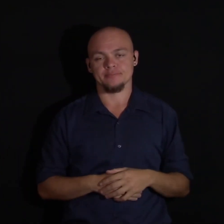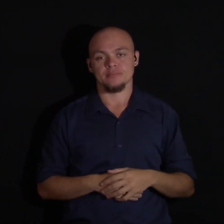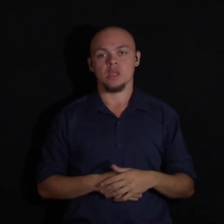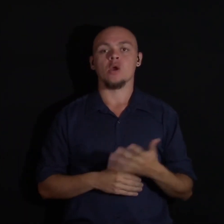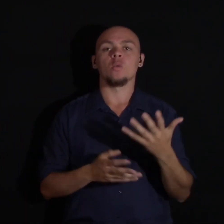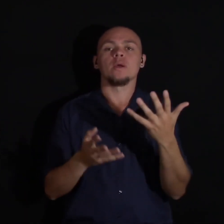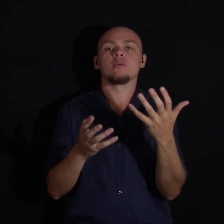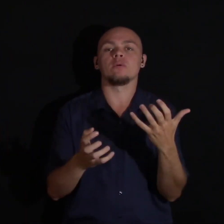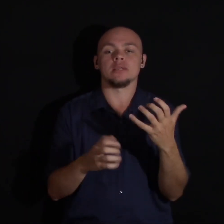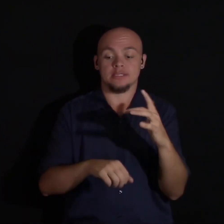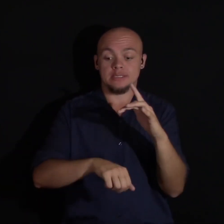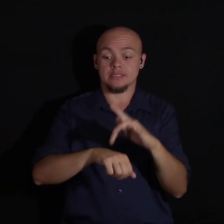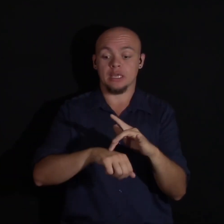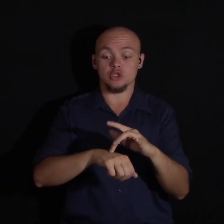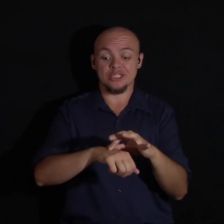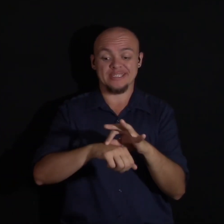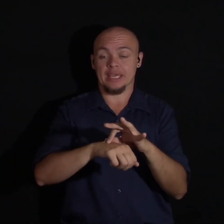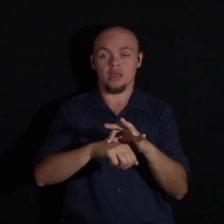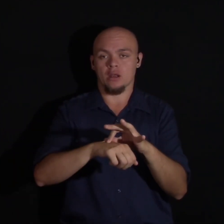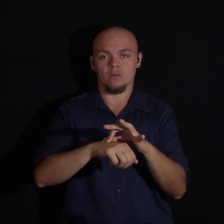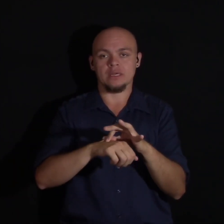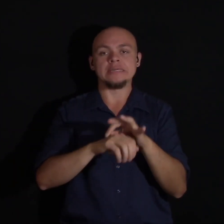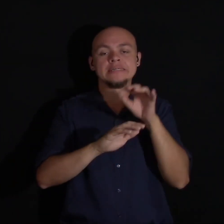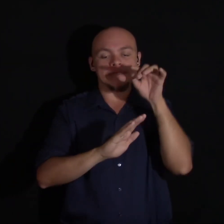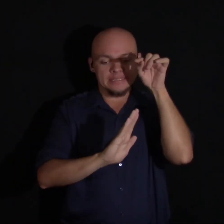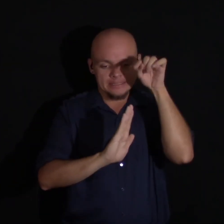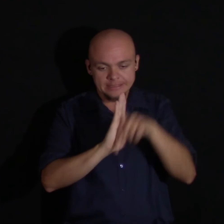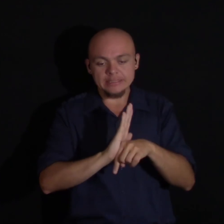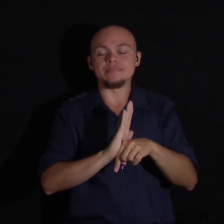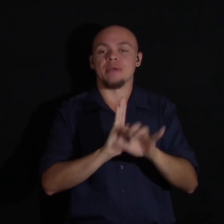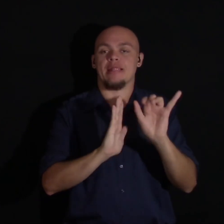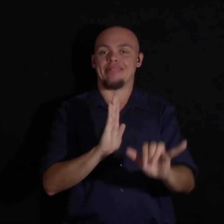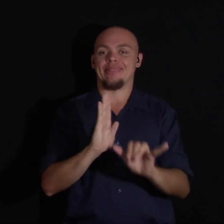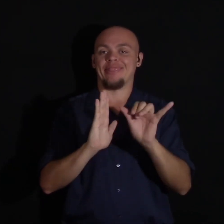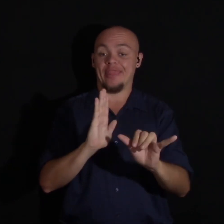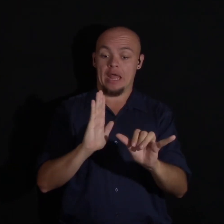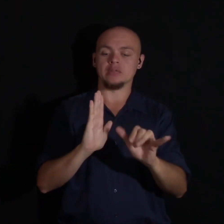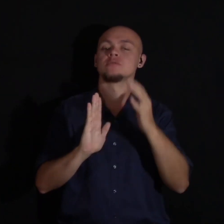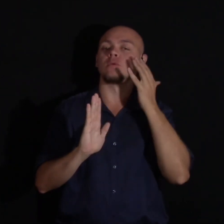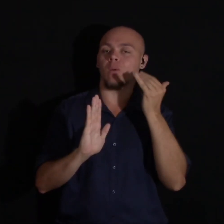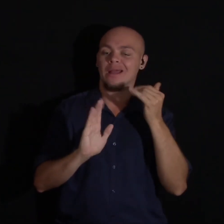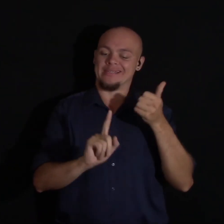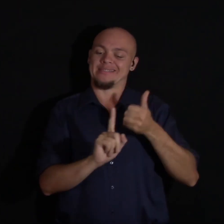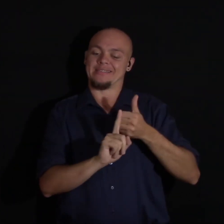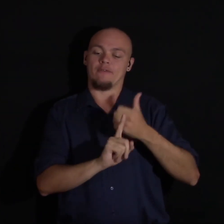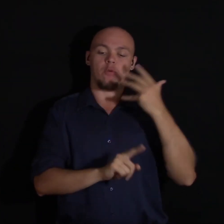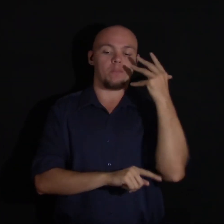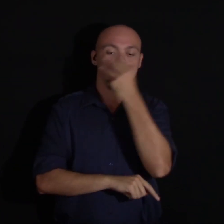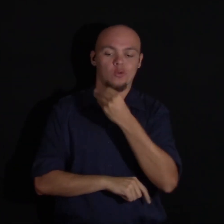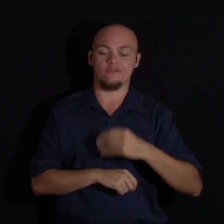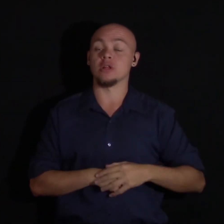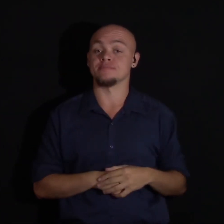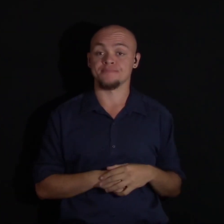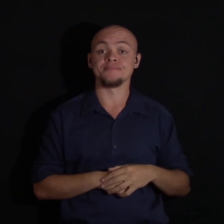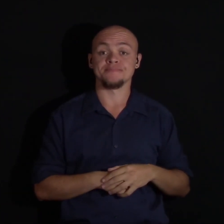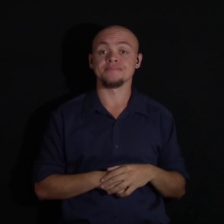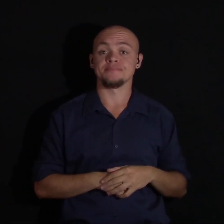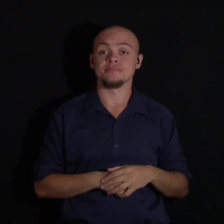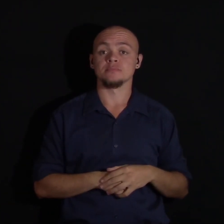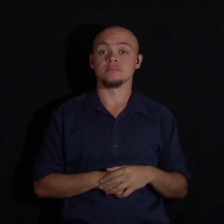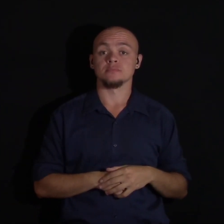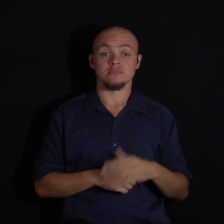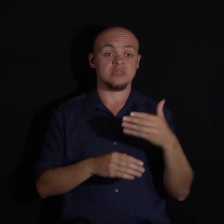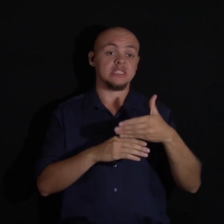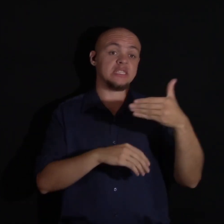what's beyond skin deep, and that's what makes sex really beautiful. The next time we're in bed with a partner or